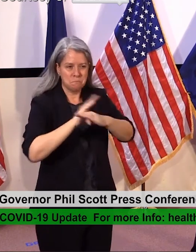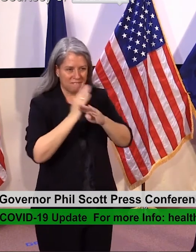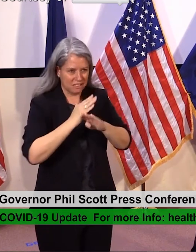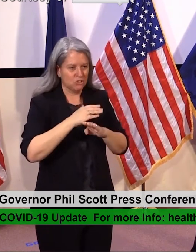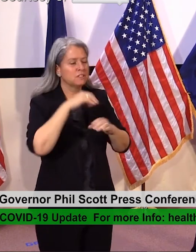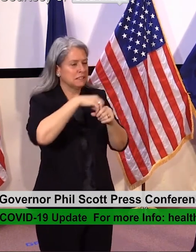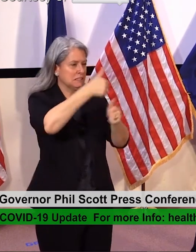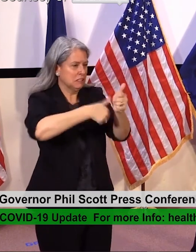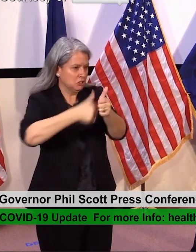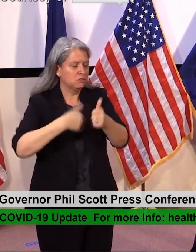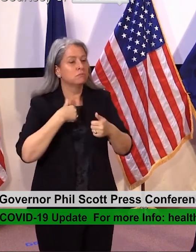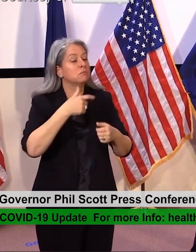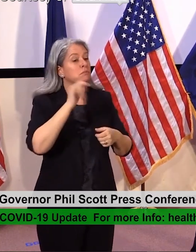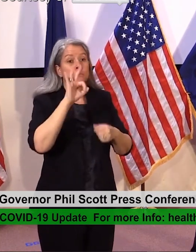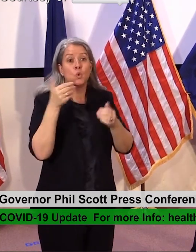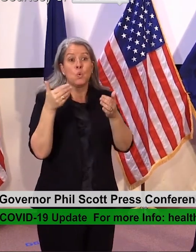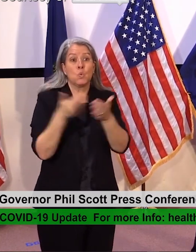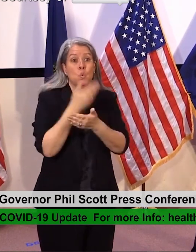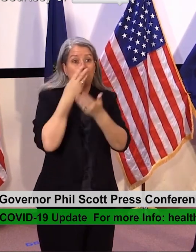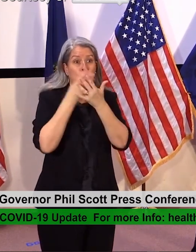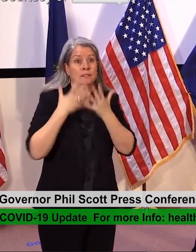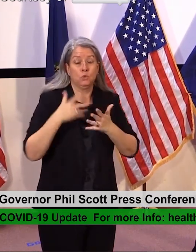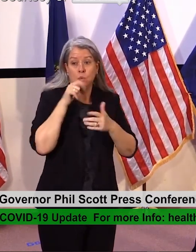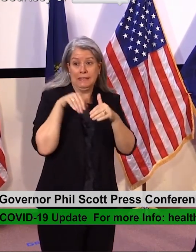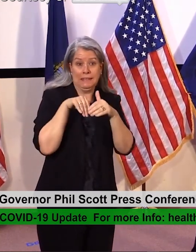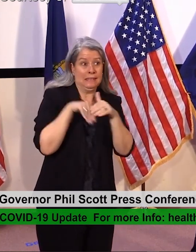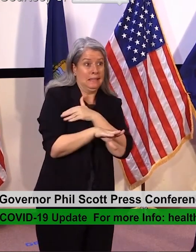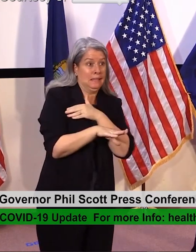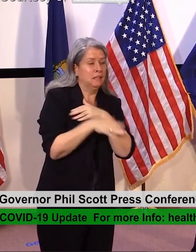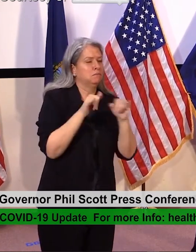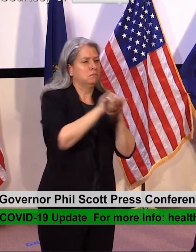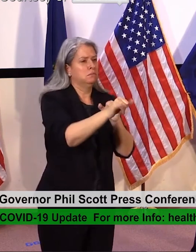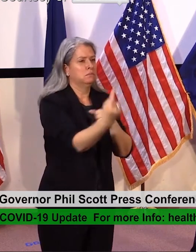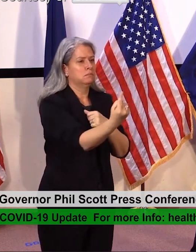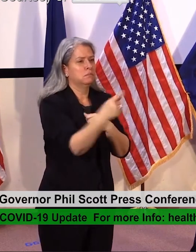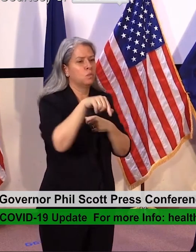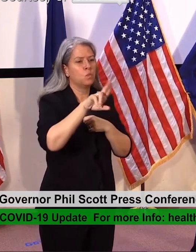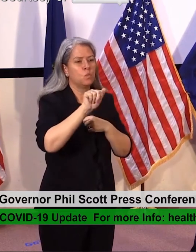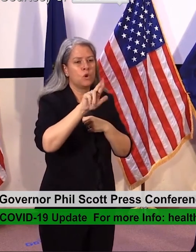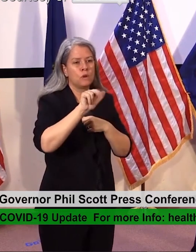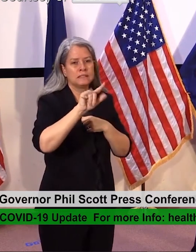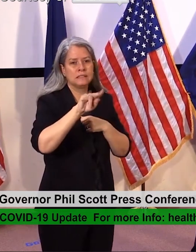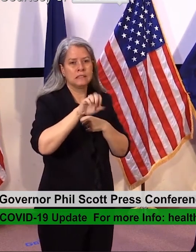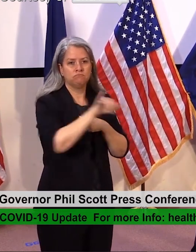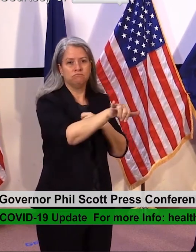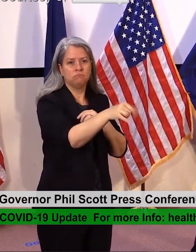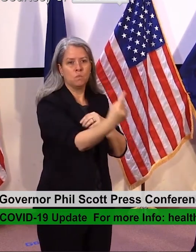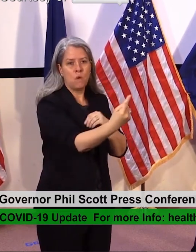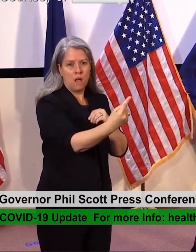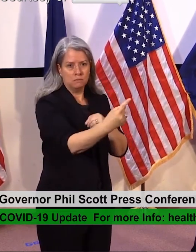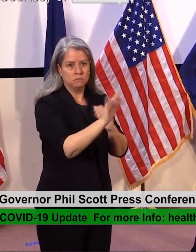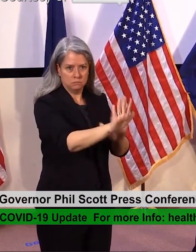including quarantine for new prisoners, new inmates that are coming into our correctional facility. We also